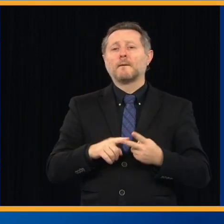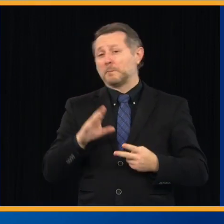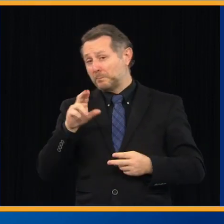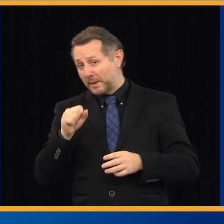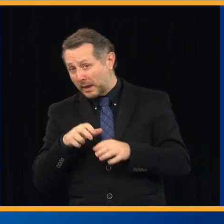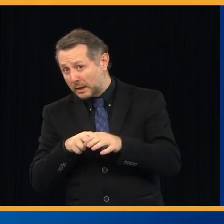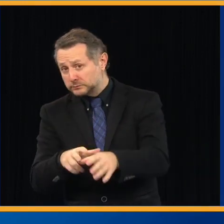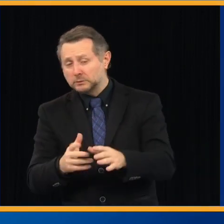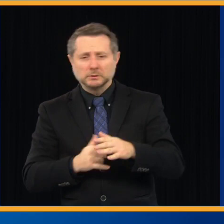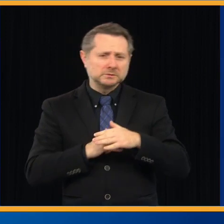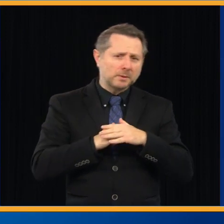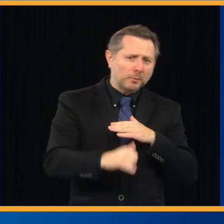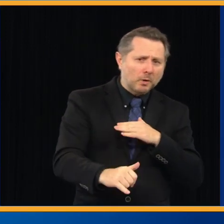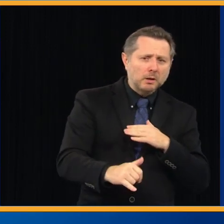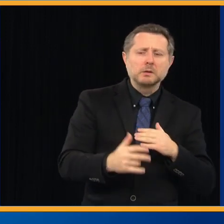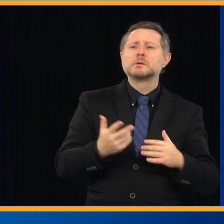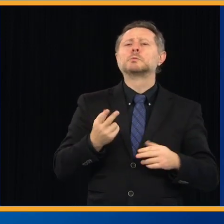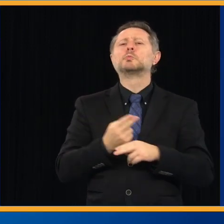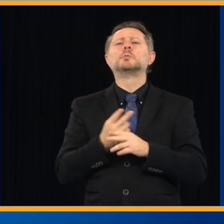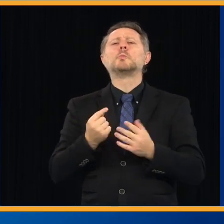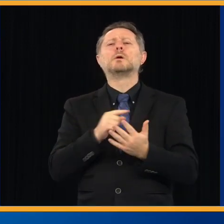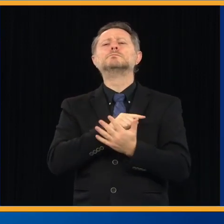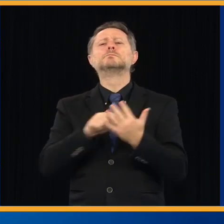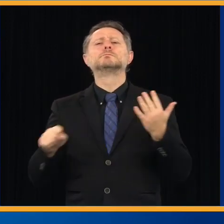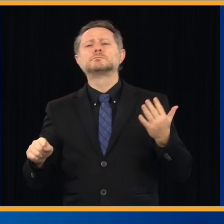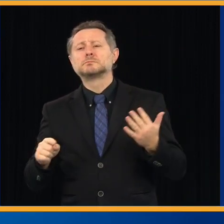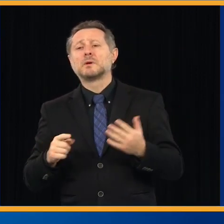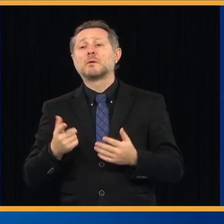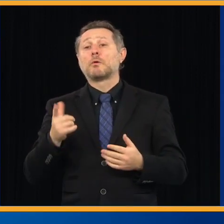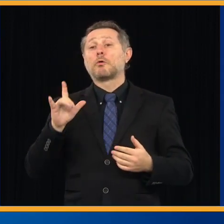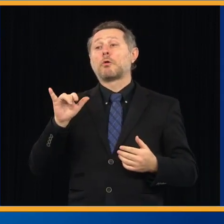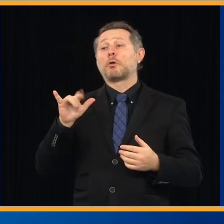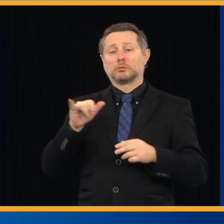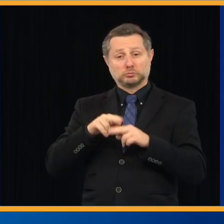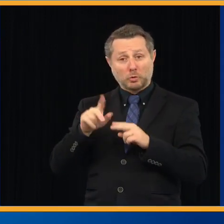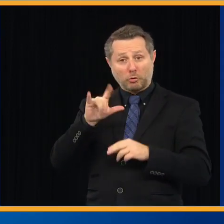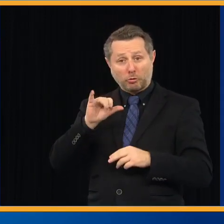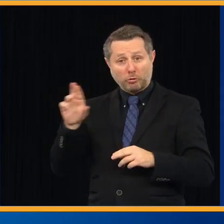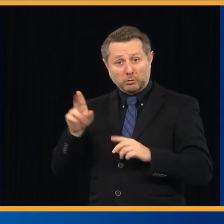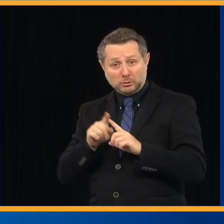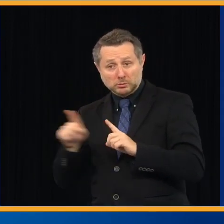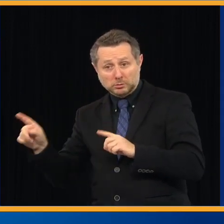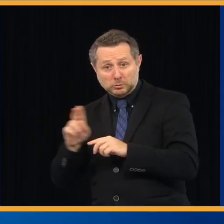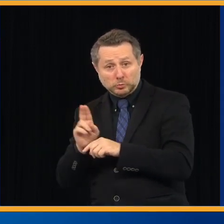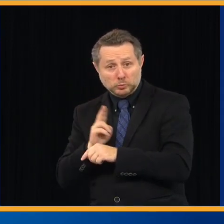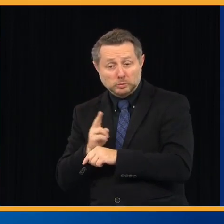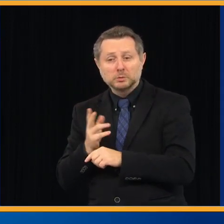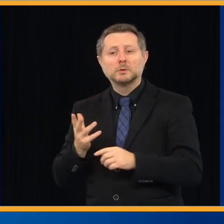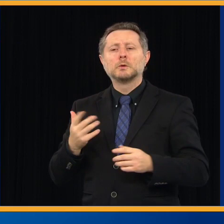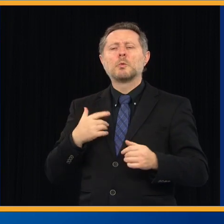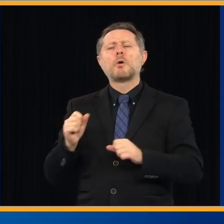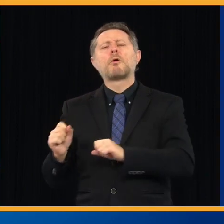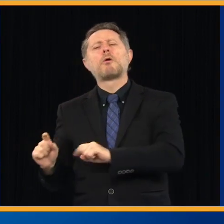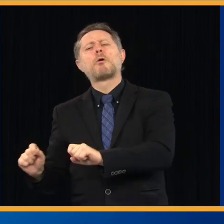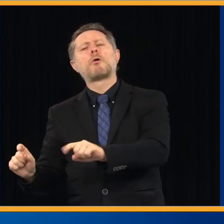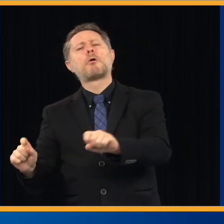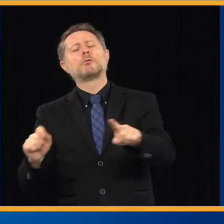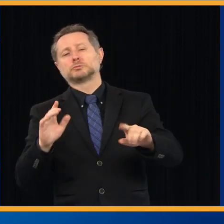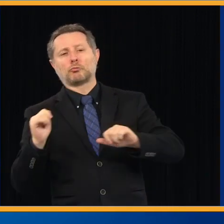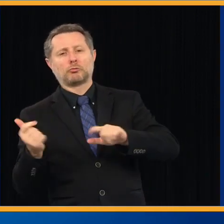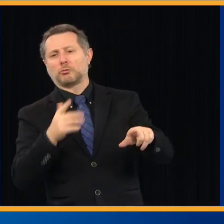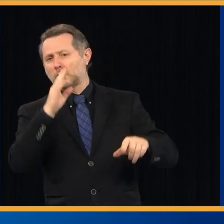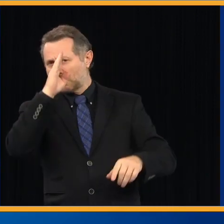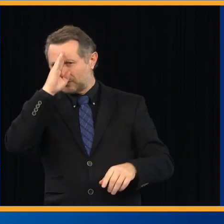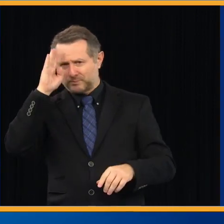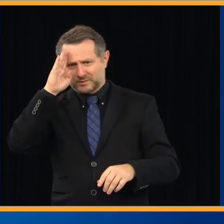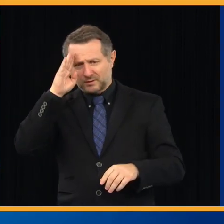it the New York City Transit System, Long Island Railroad, et cetera? So we asked the hospitals to collect that data yesterday. We'll